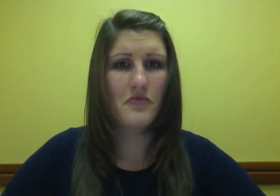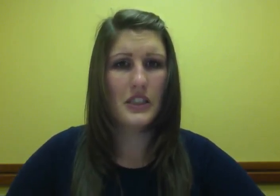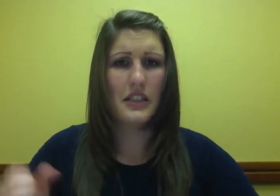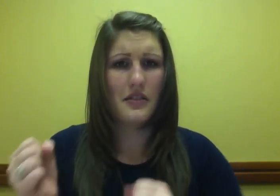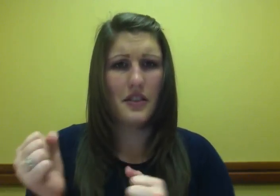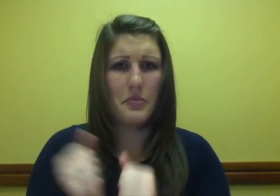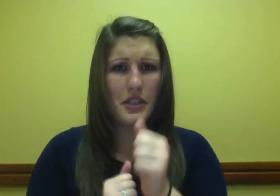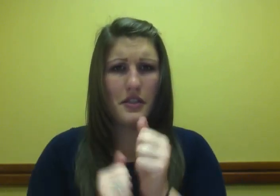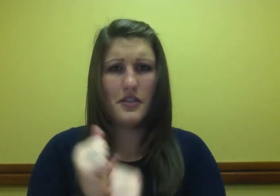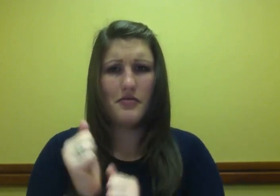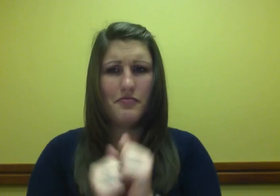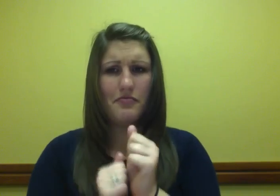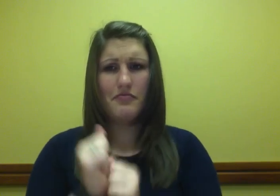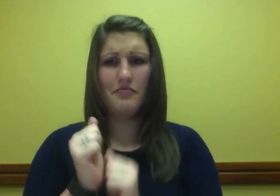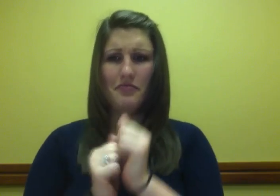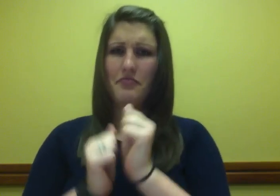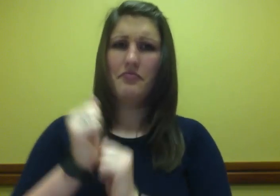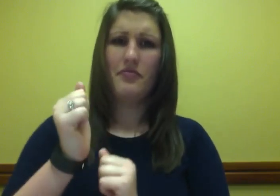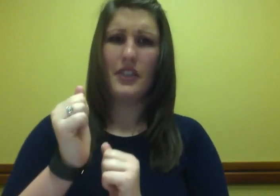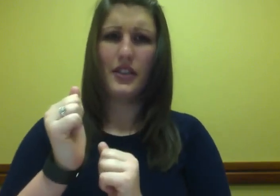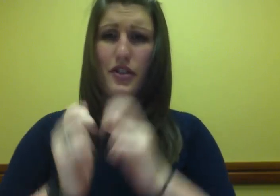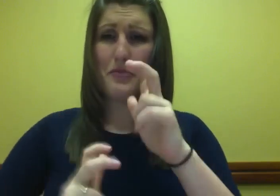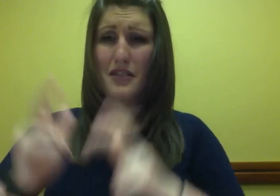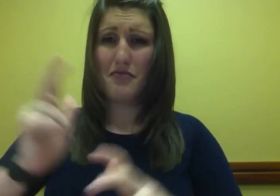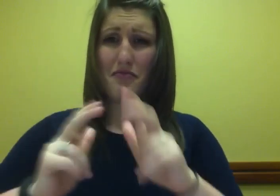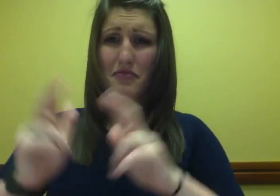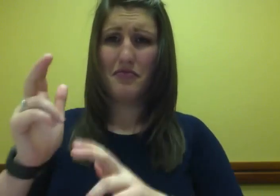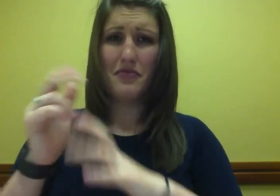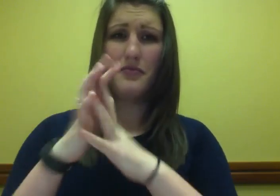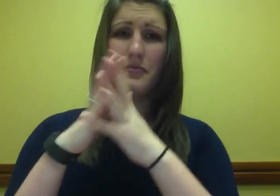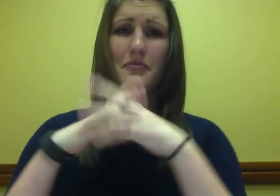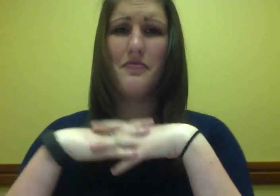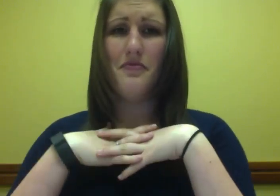Kind of competition? Like a tournament?